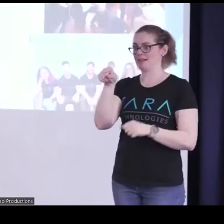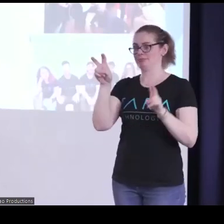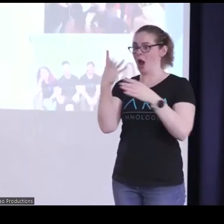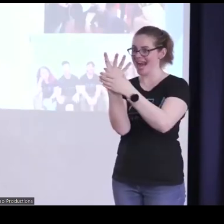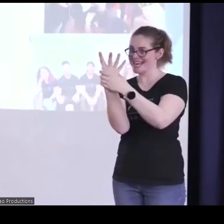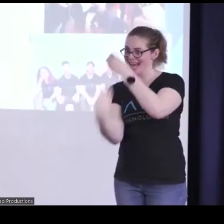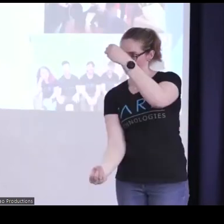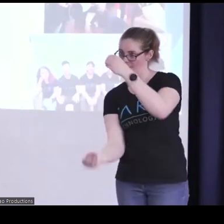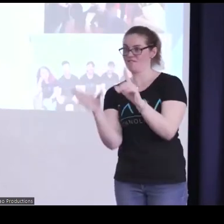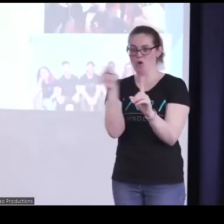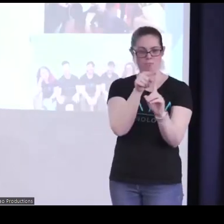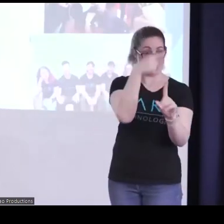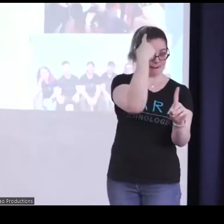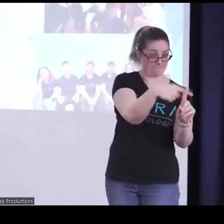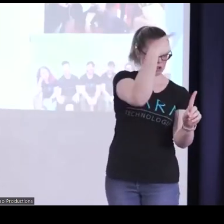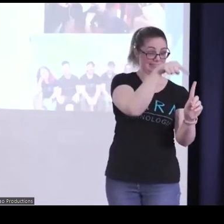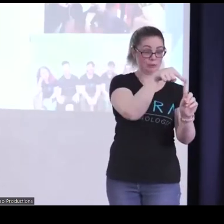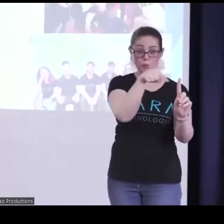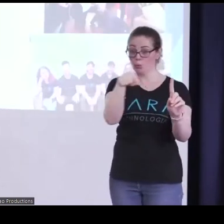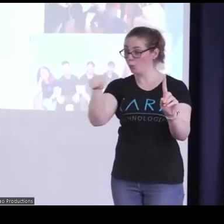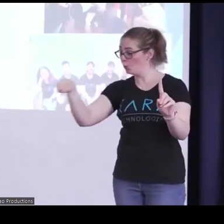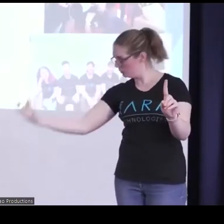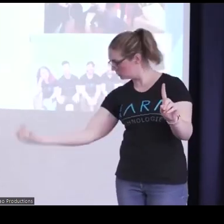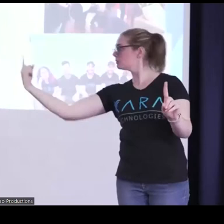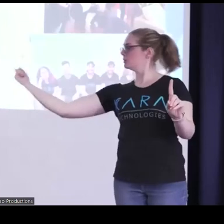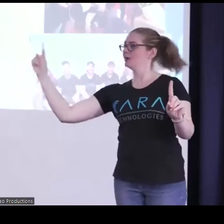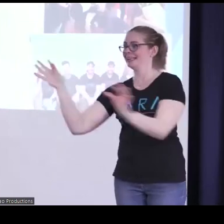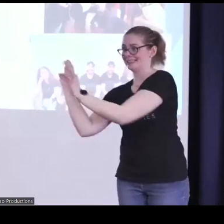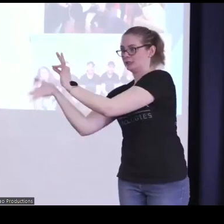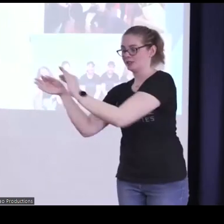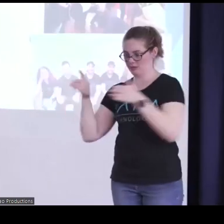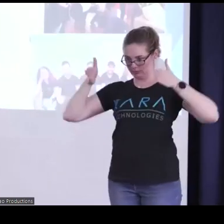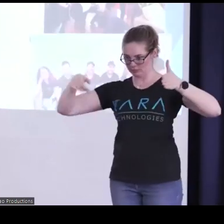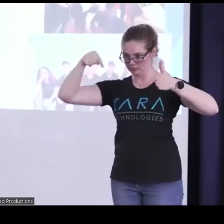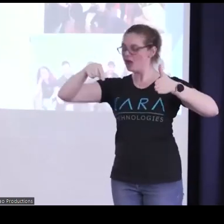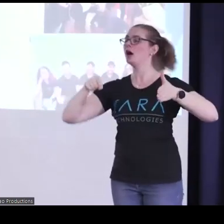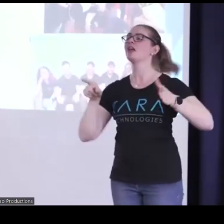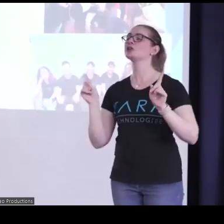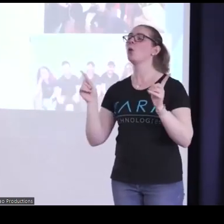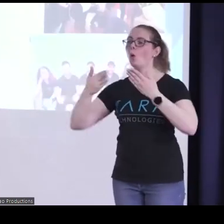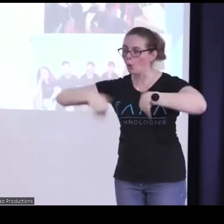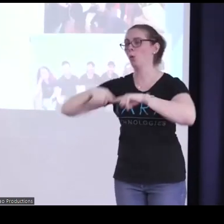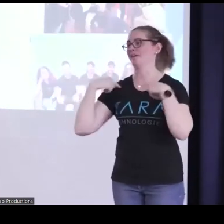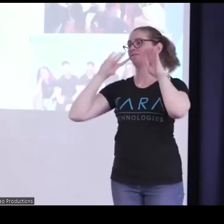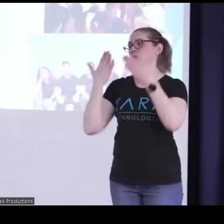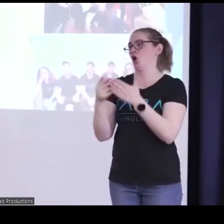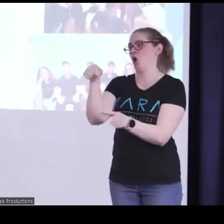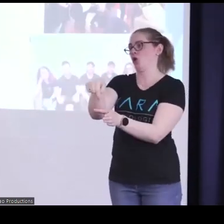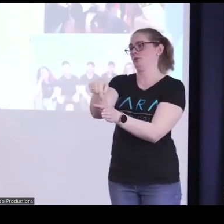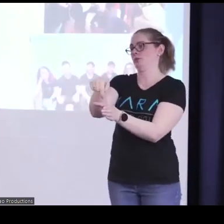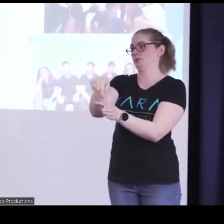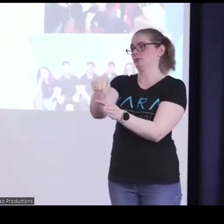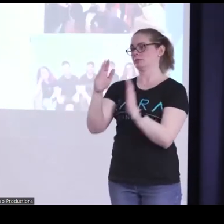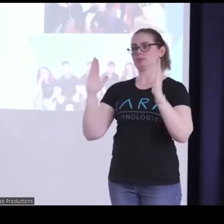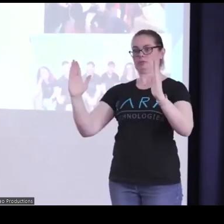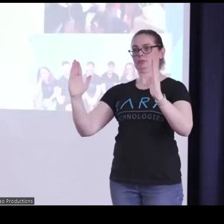time. So there is a gap that exists from the moment of the emergency to when the interpreter is able to get on site. And so